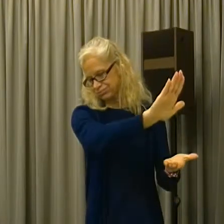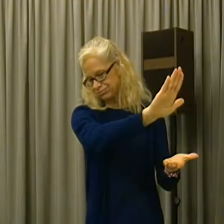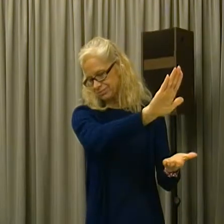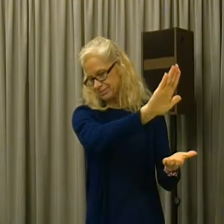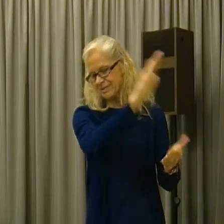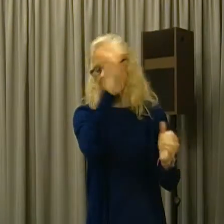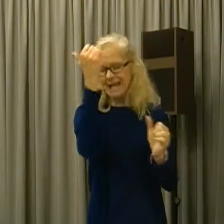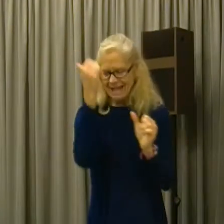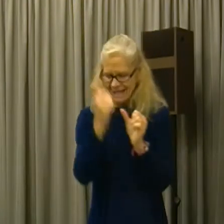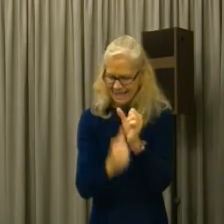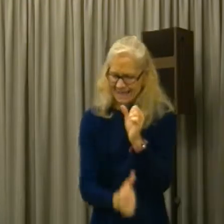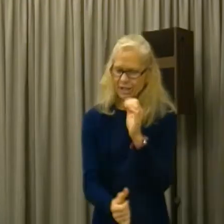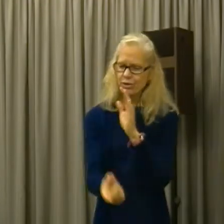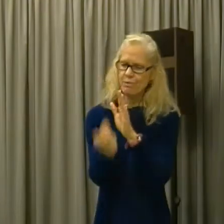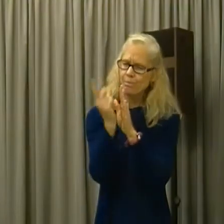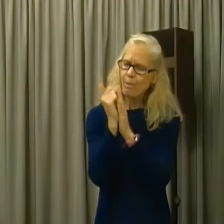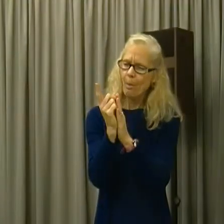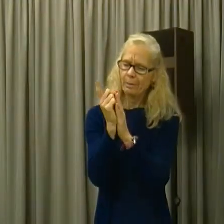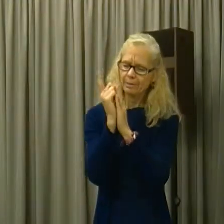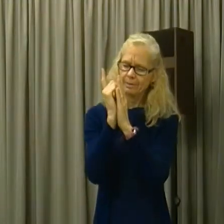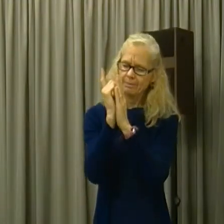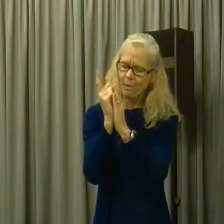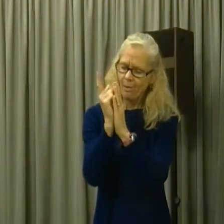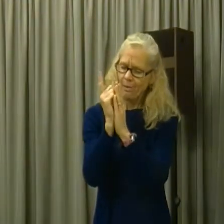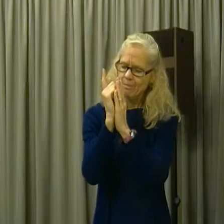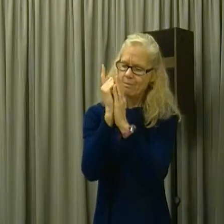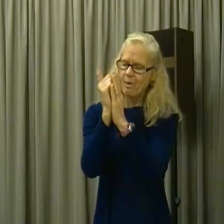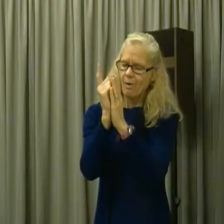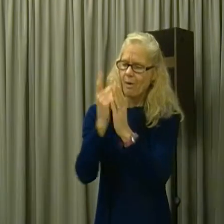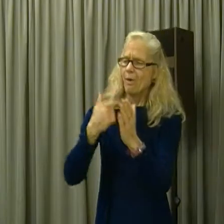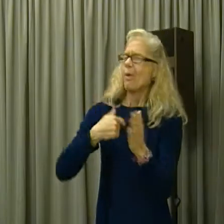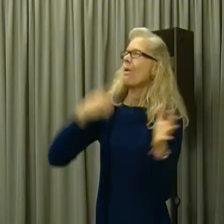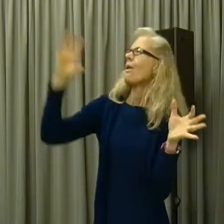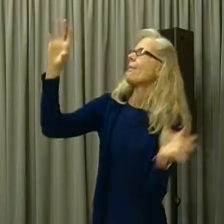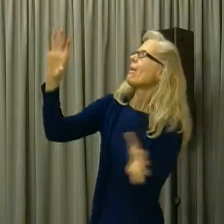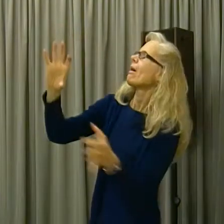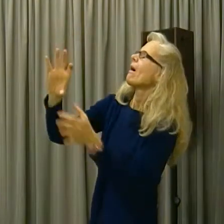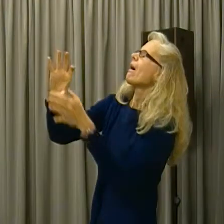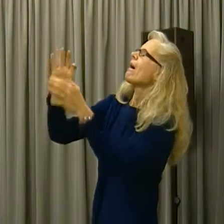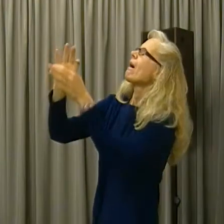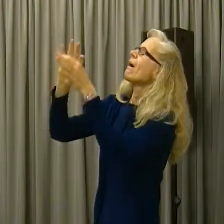Oh, God.